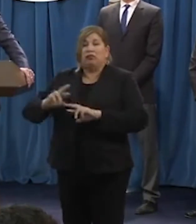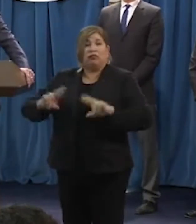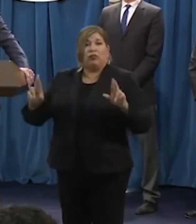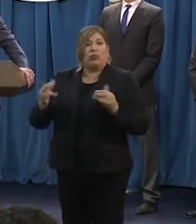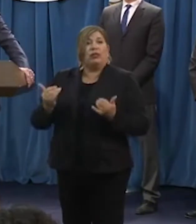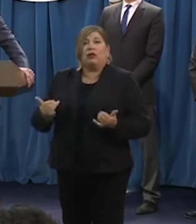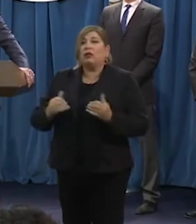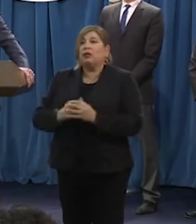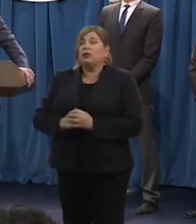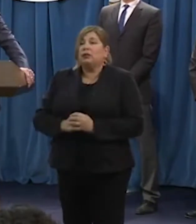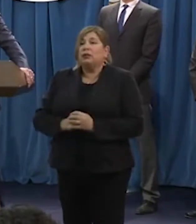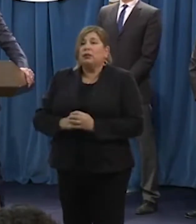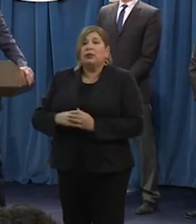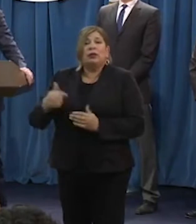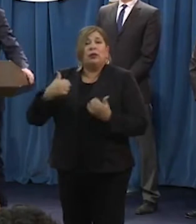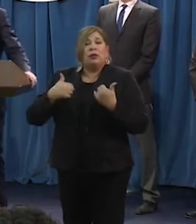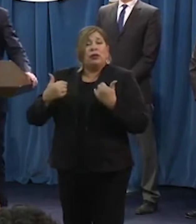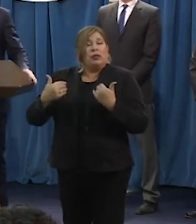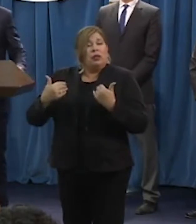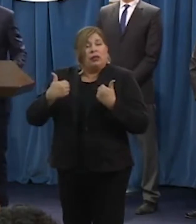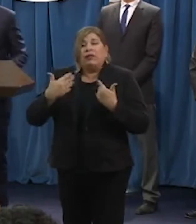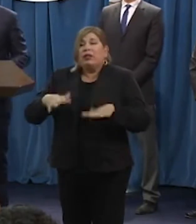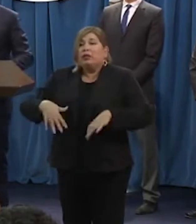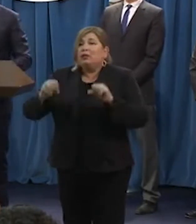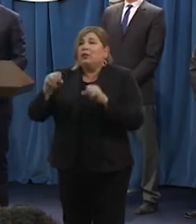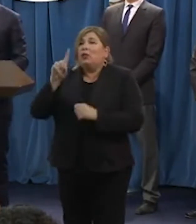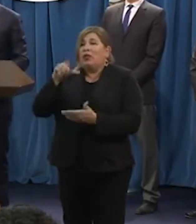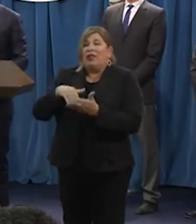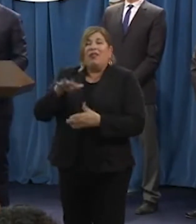available. We have currently conducted some